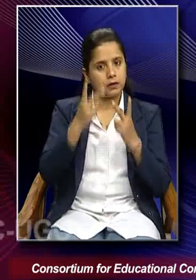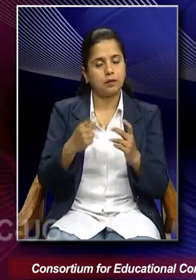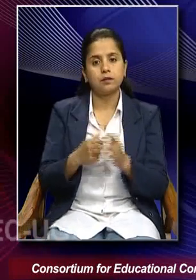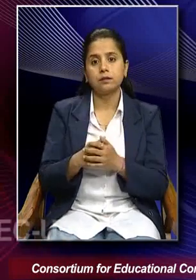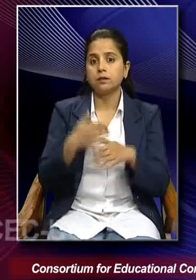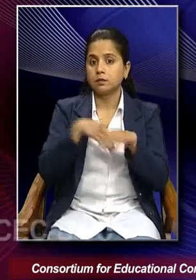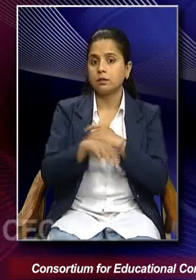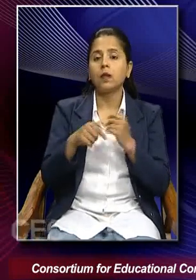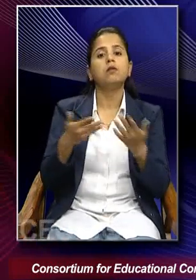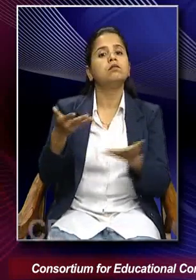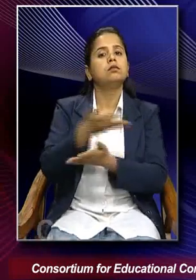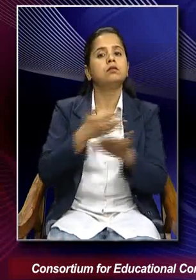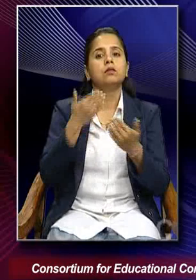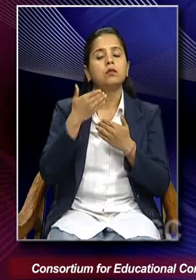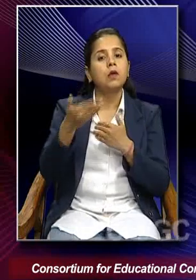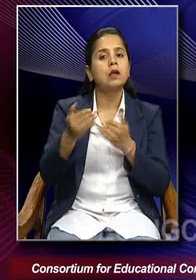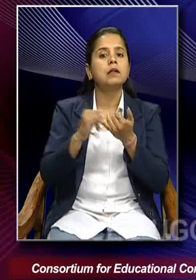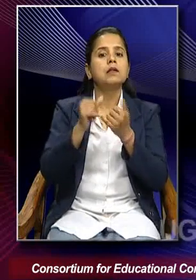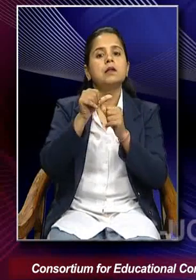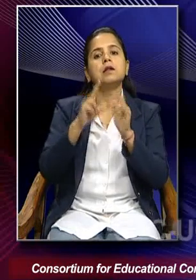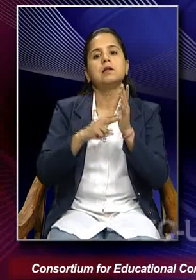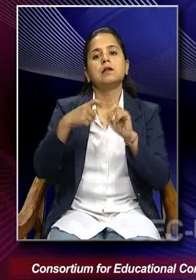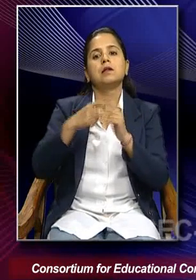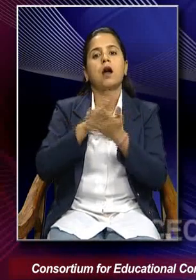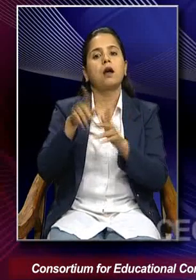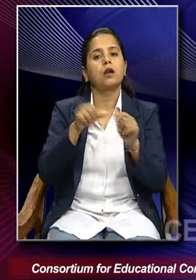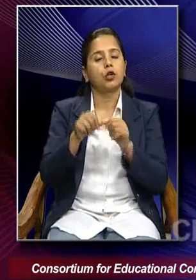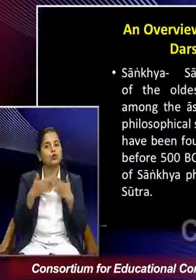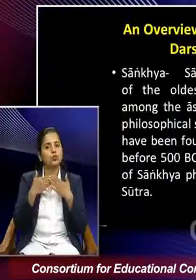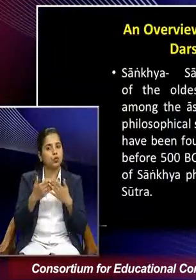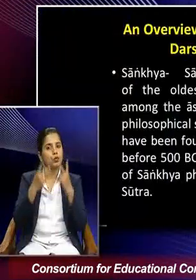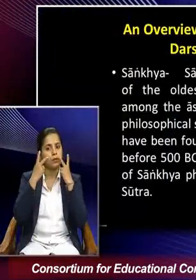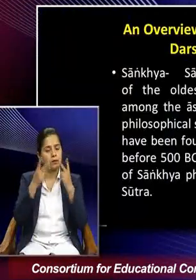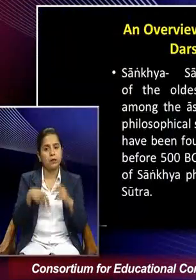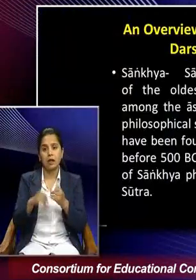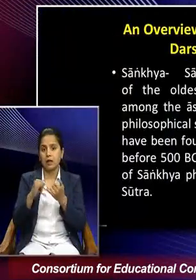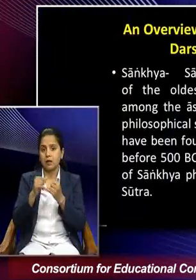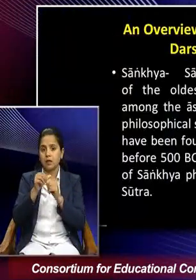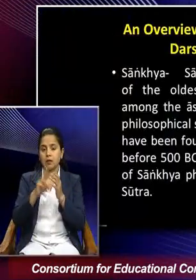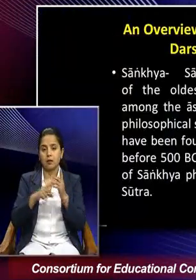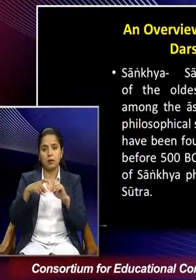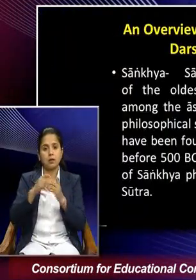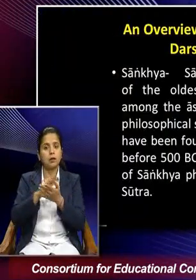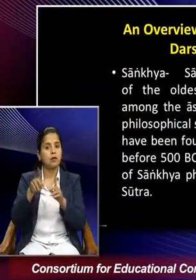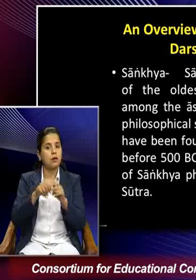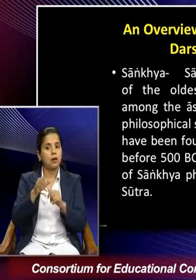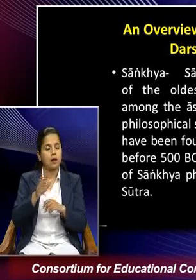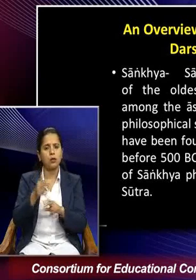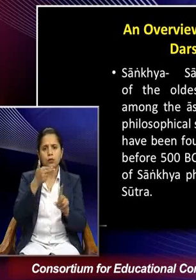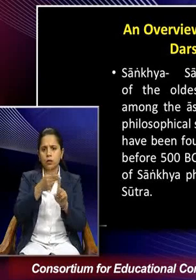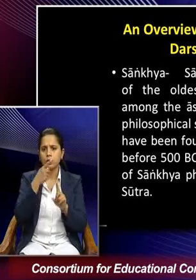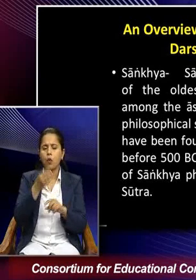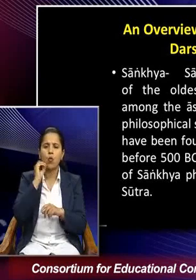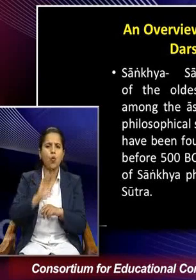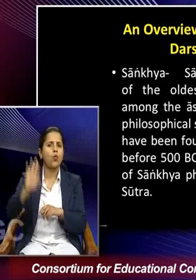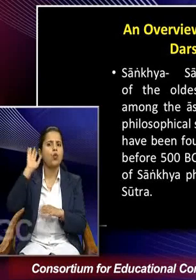Within that, we'll discuss the Sankhya school. So Sankhya is considered one of the